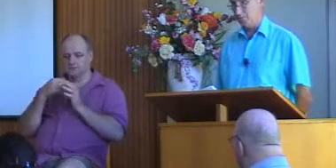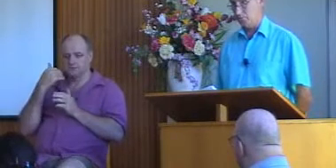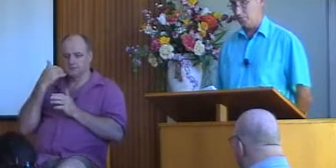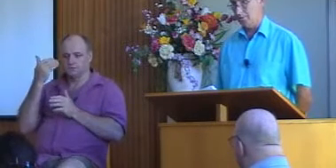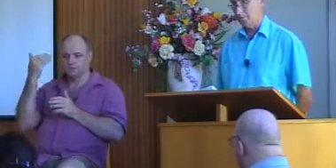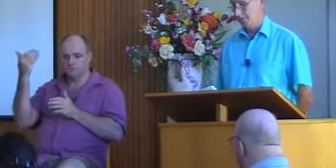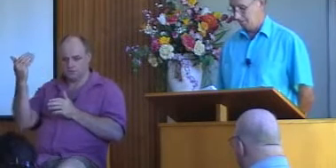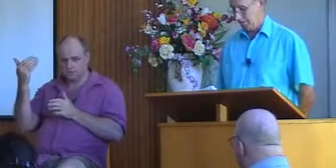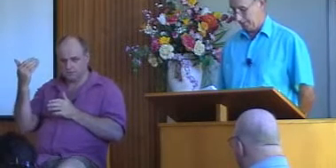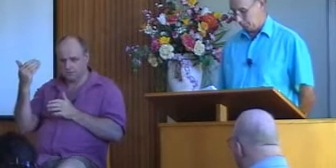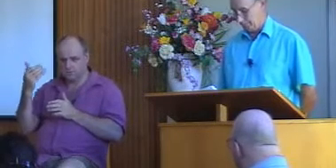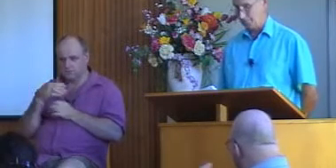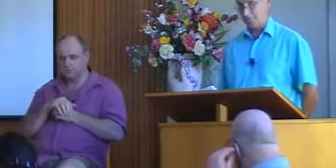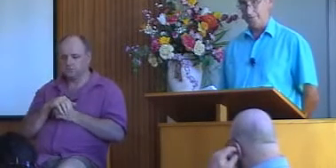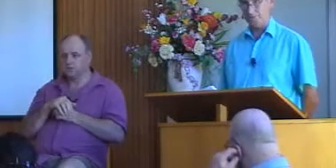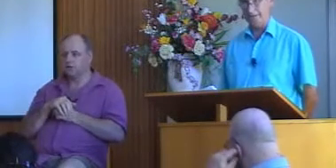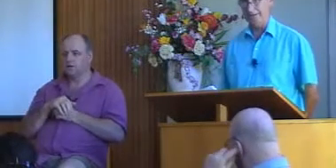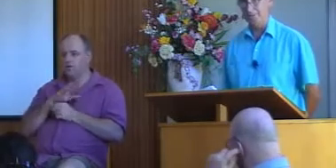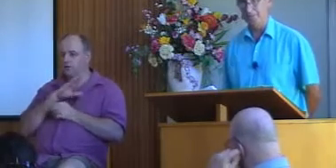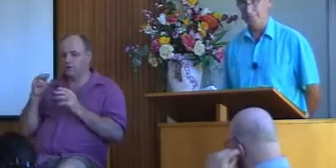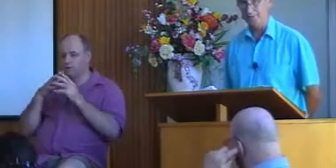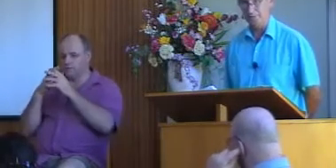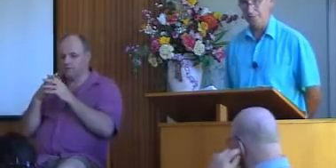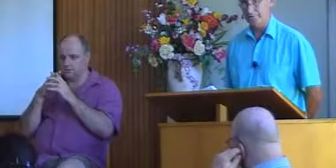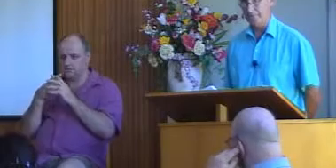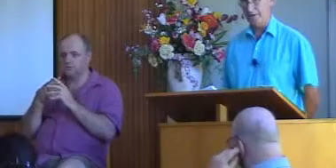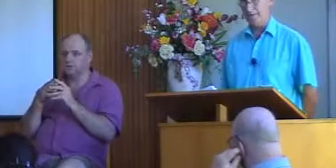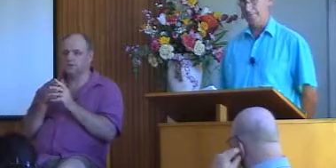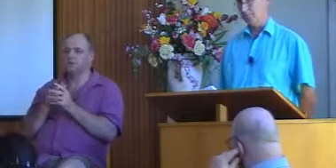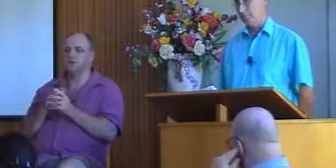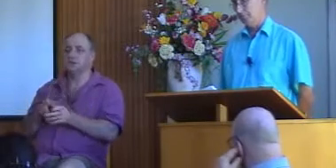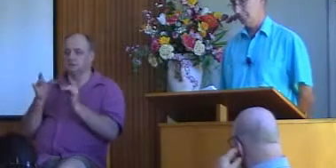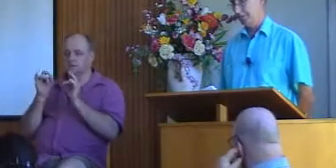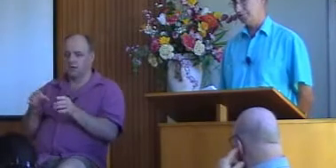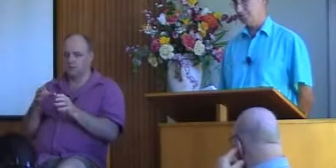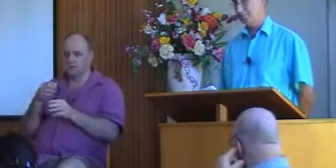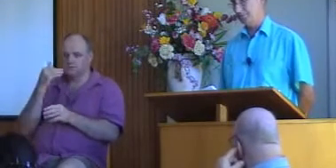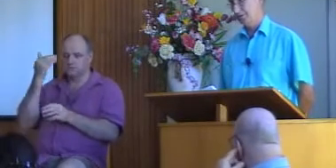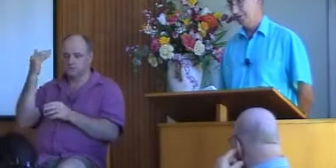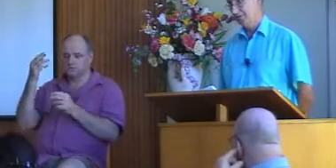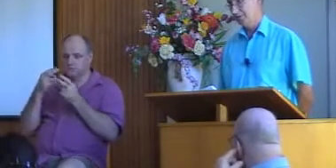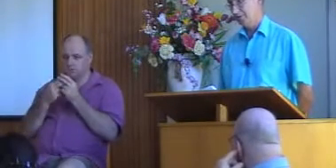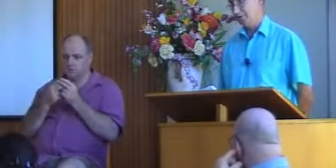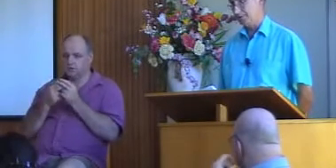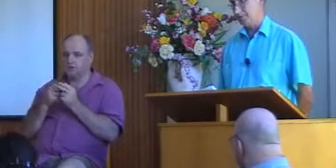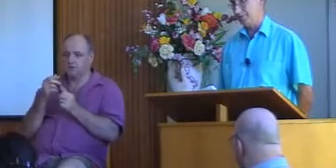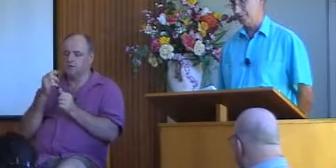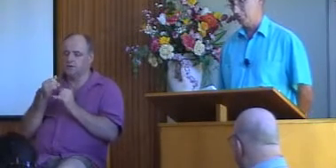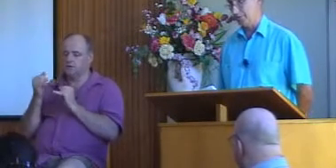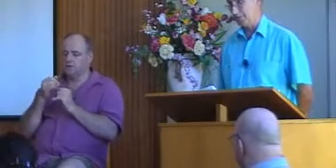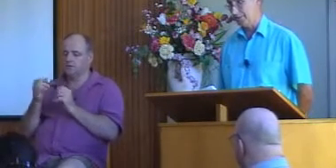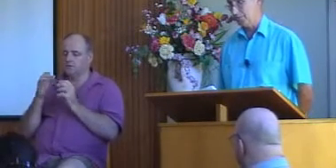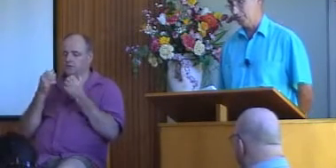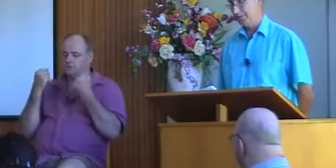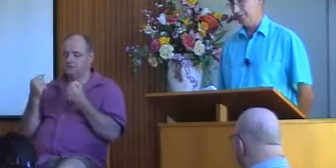there involved, and this person got on the stage and commenced with a very powerful message, very much like I